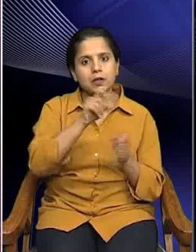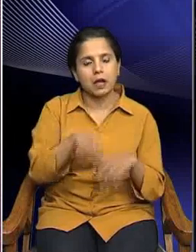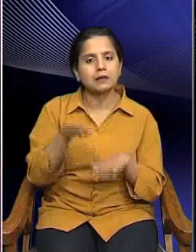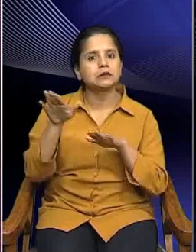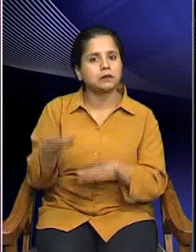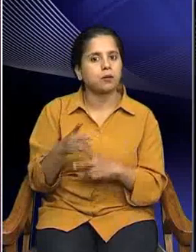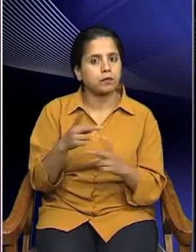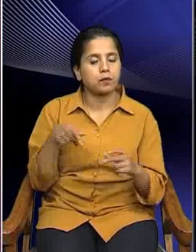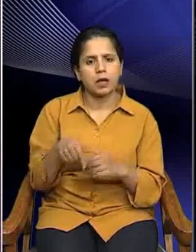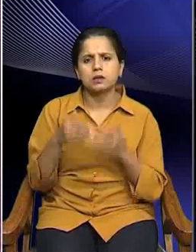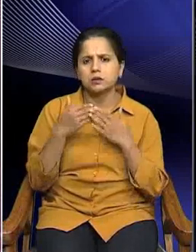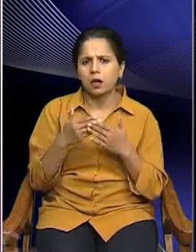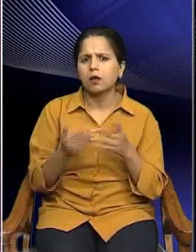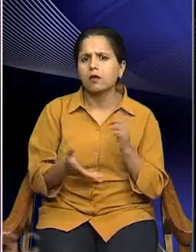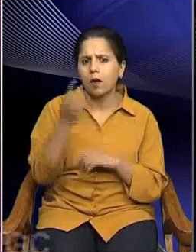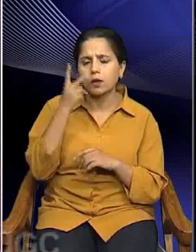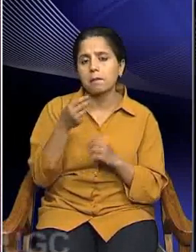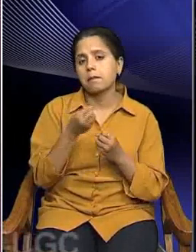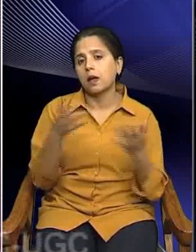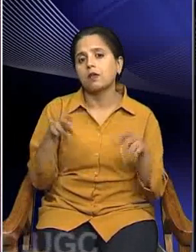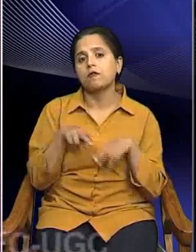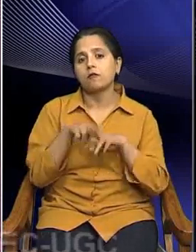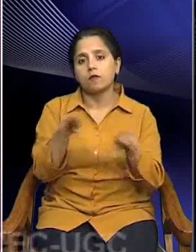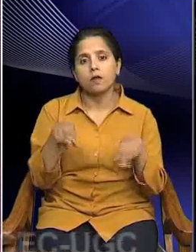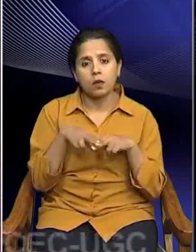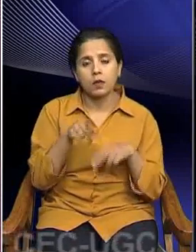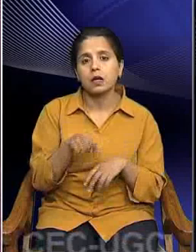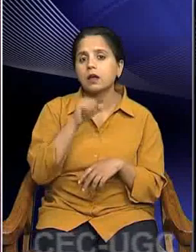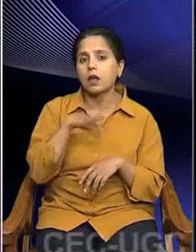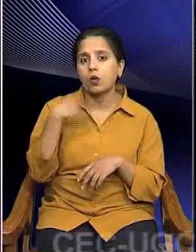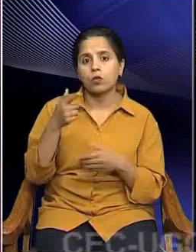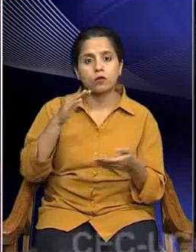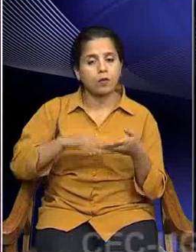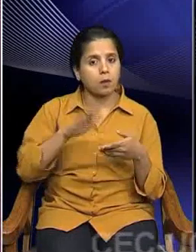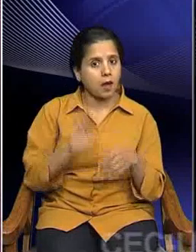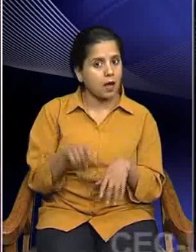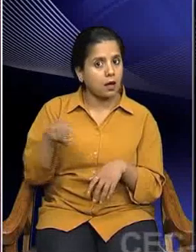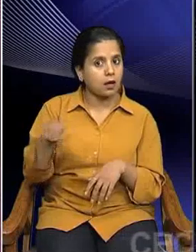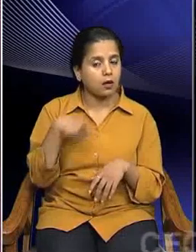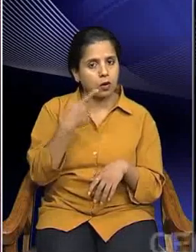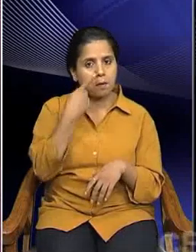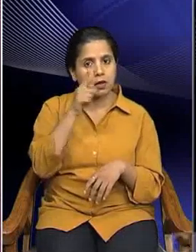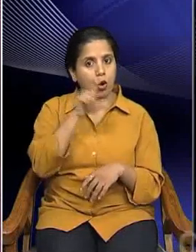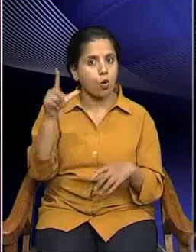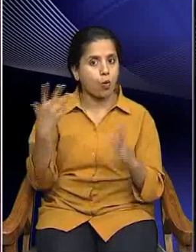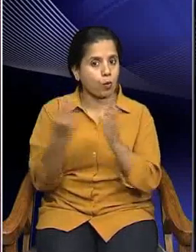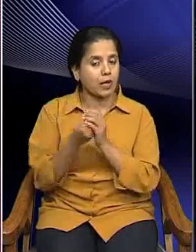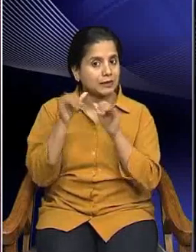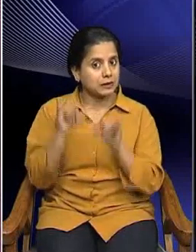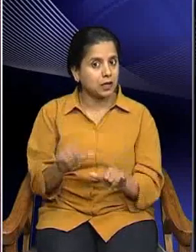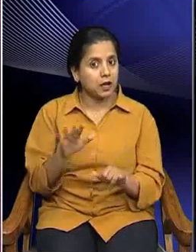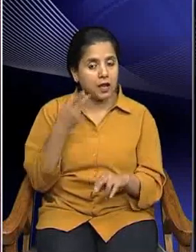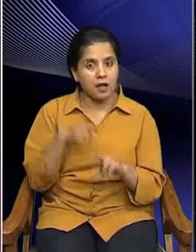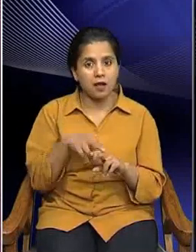But studies found that many families where young married women staying with their mother-in-laws, and if there